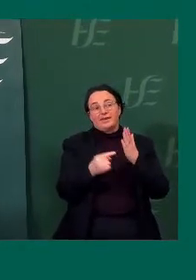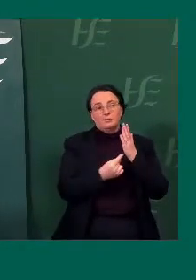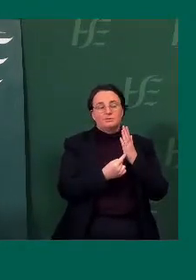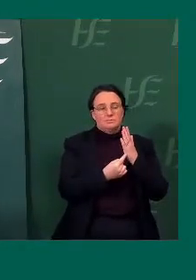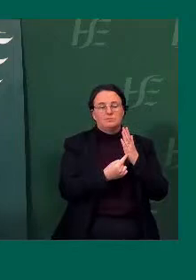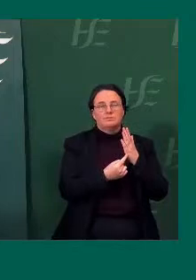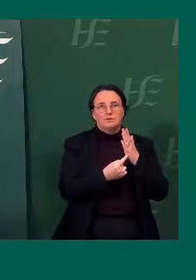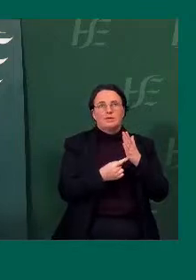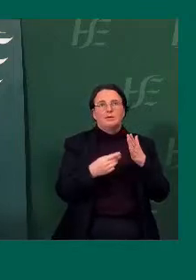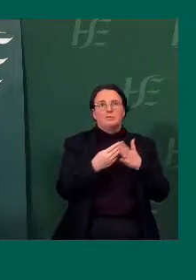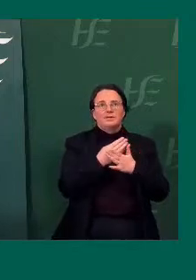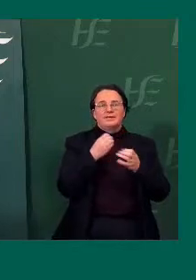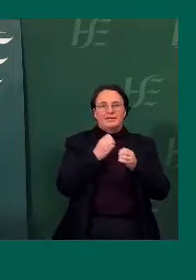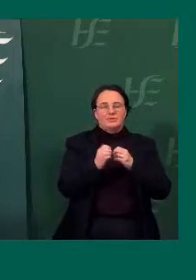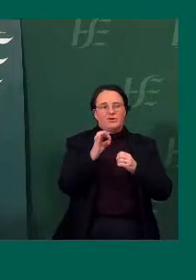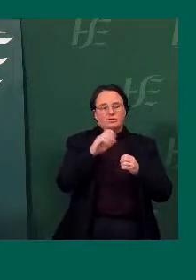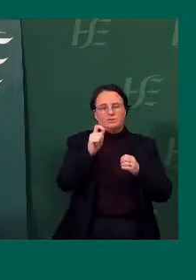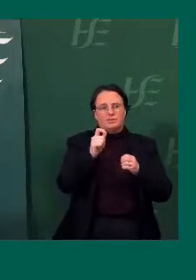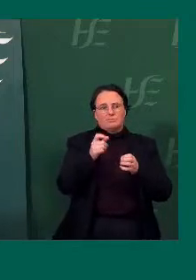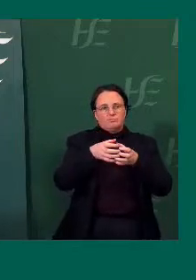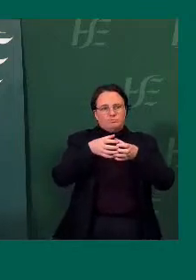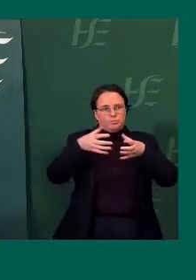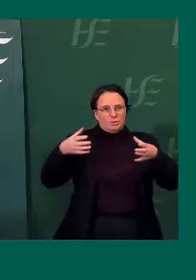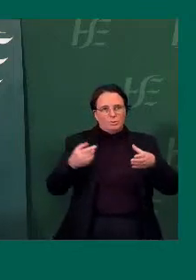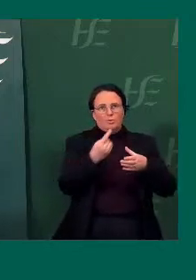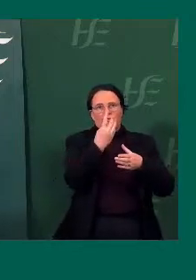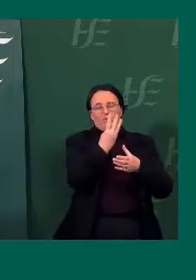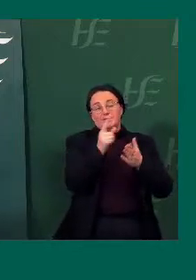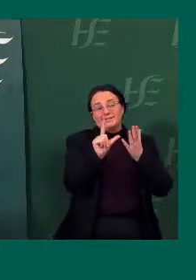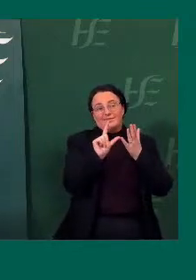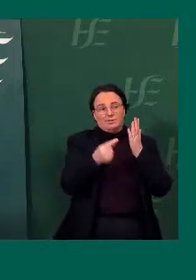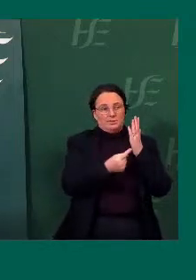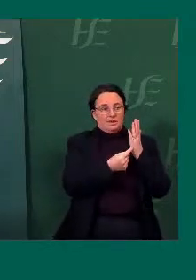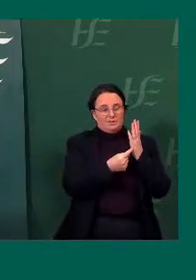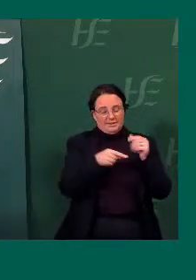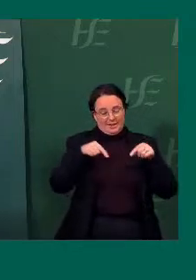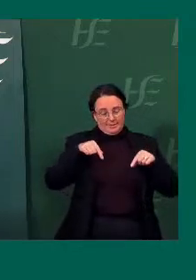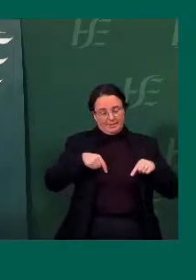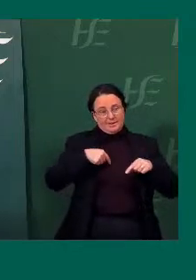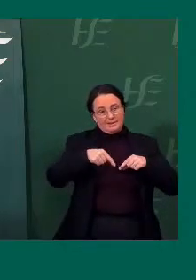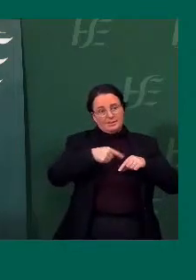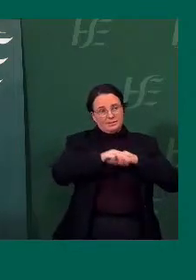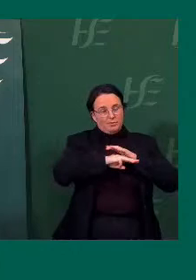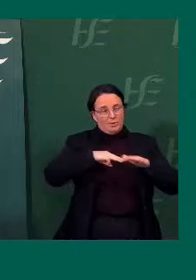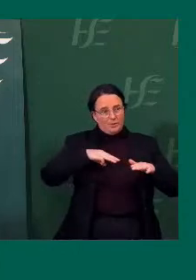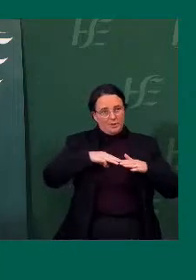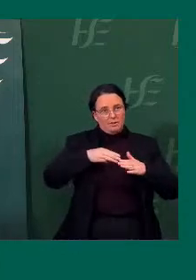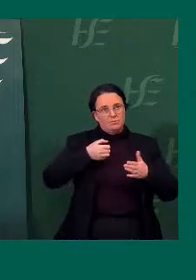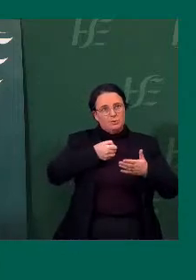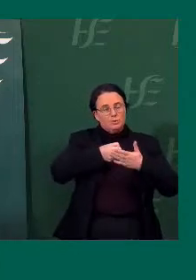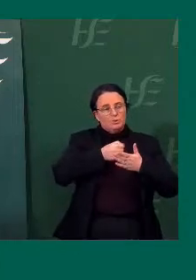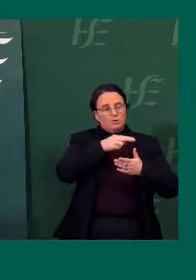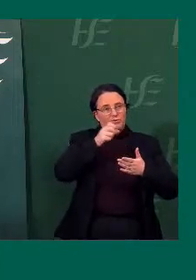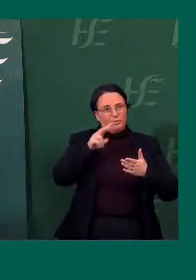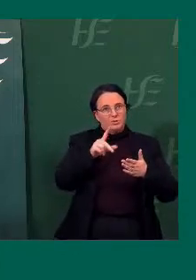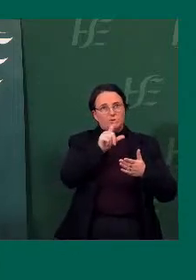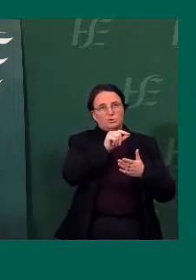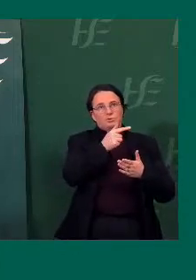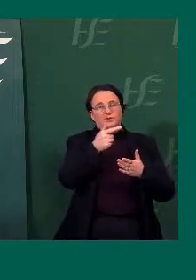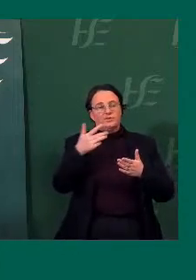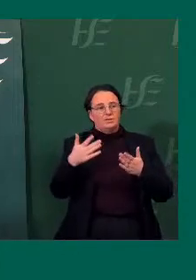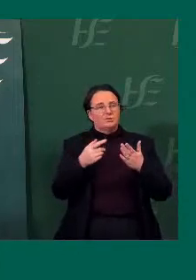105,000. By the end of October, that had jumped up to 147,000. This month, up to November,